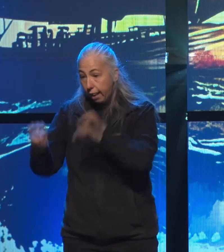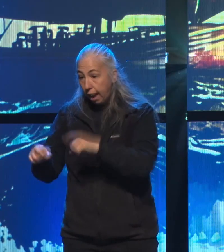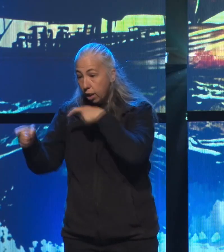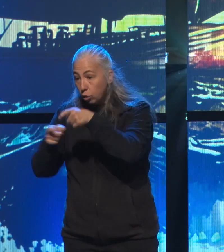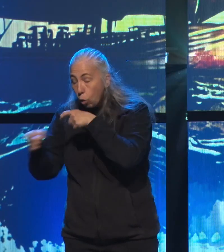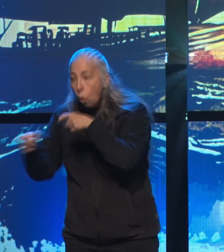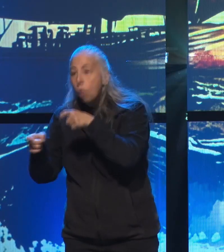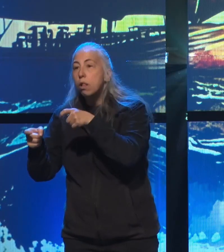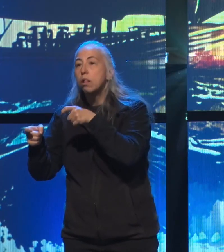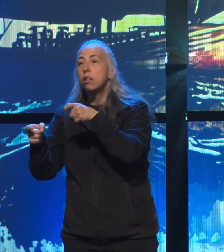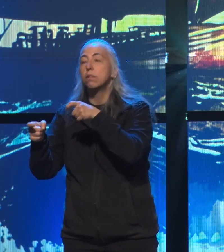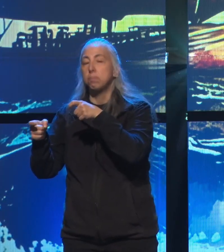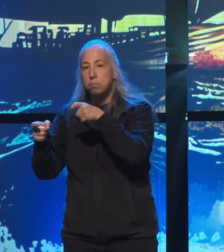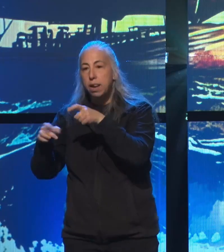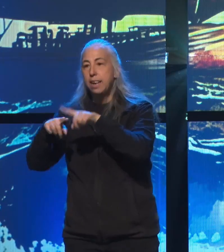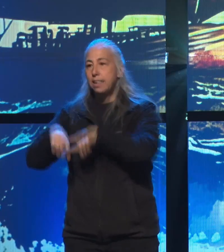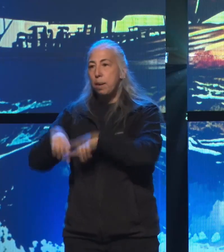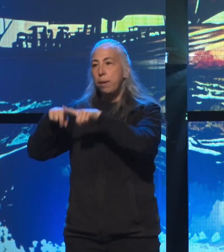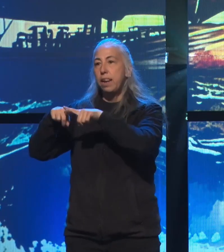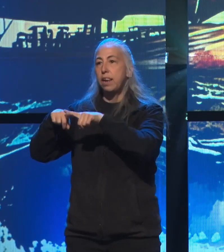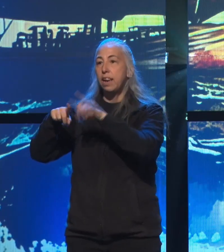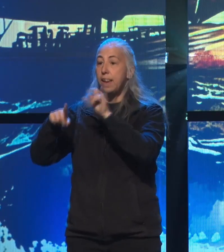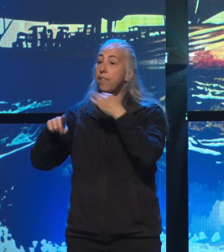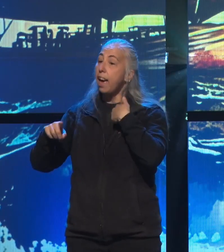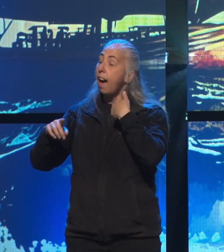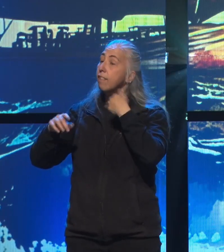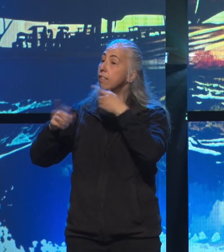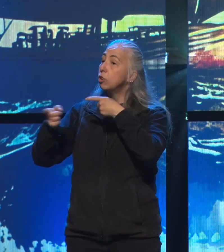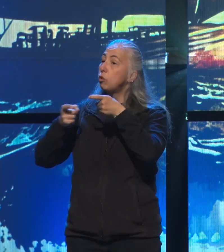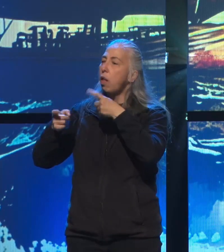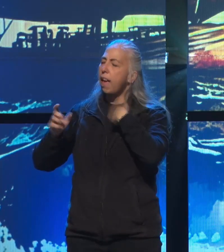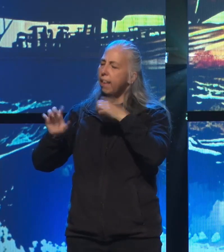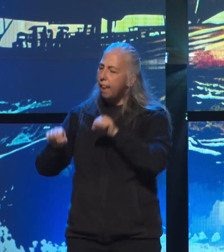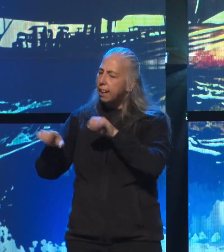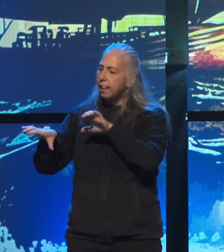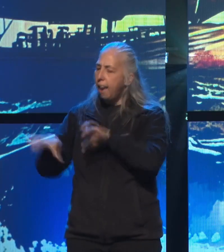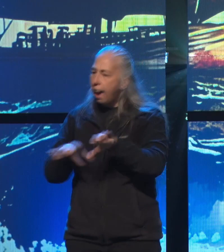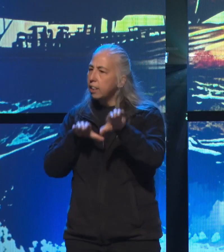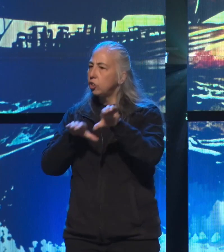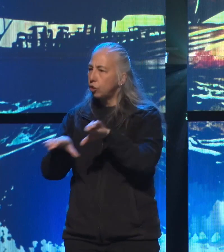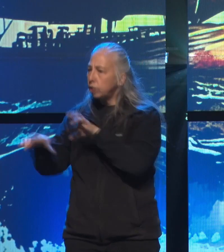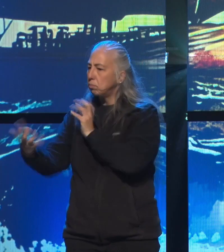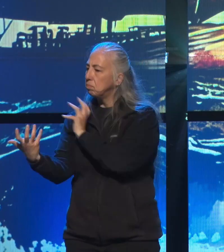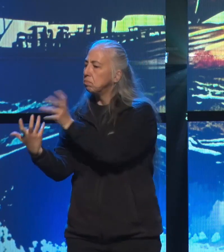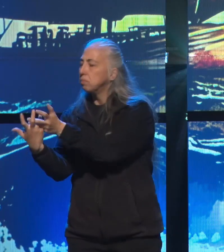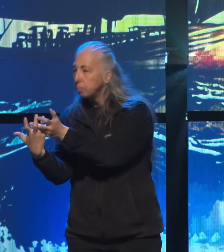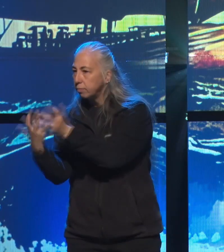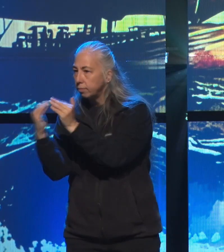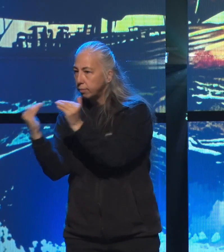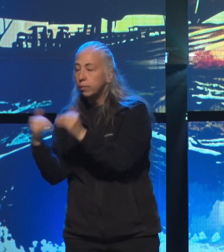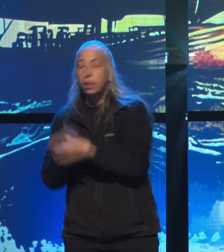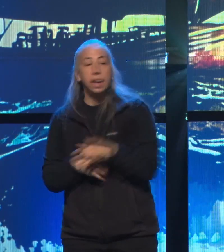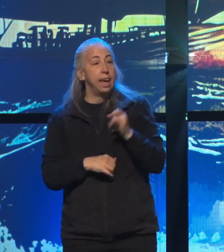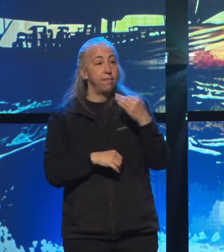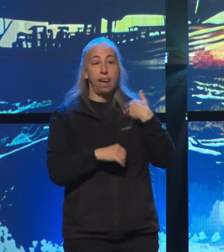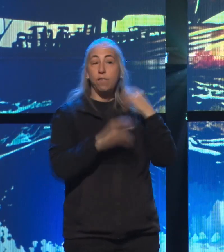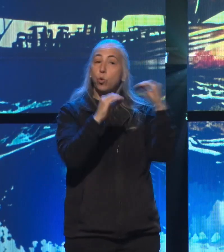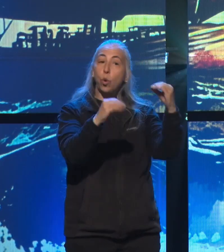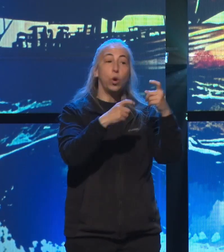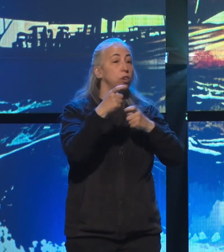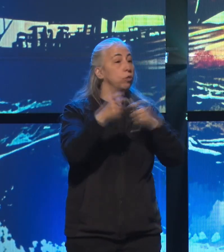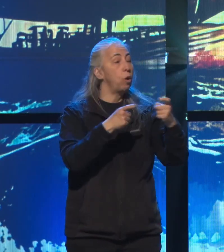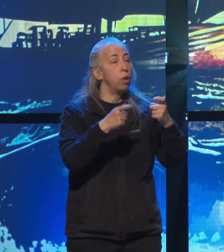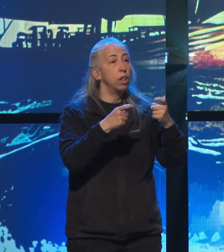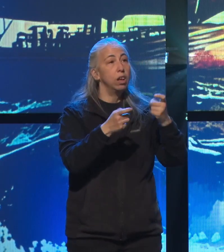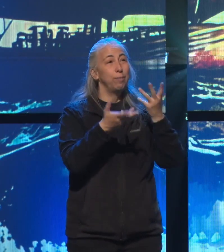take action depending upon whether I feel I have any measure of control in this situation. And if I have no control, then maybe that's that time to just surrender.